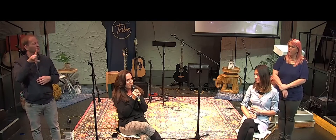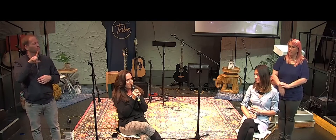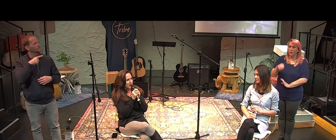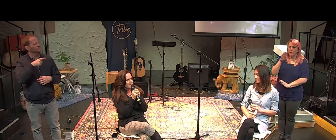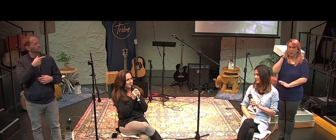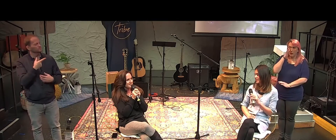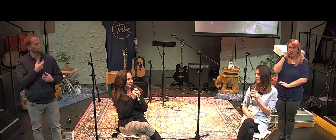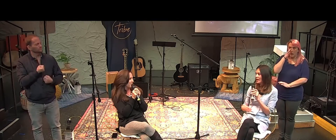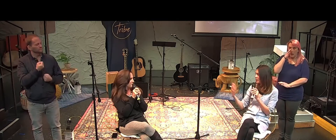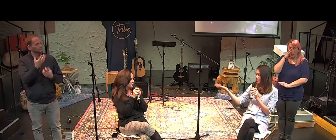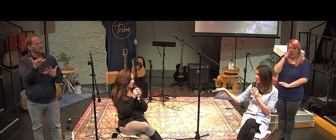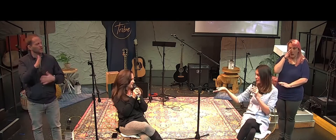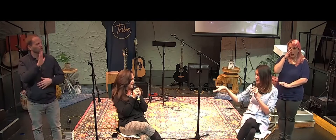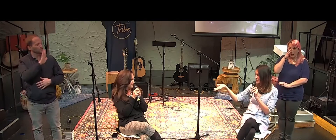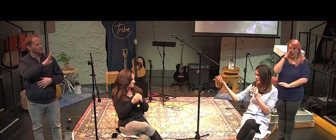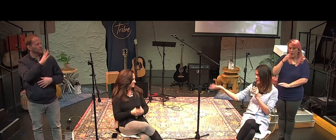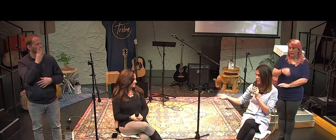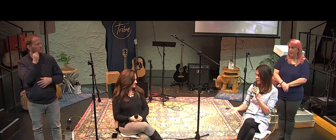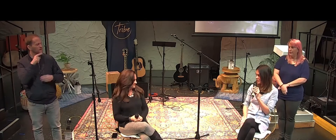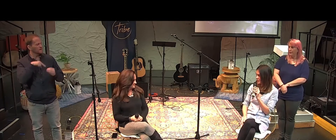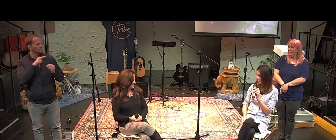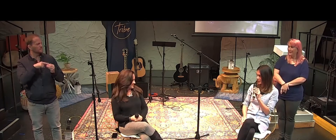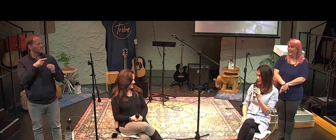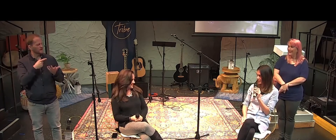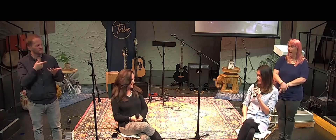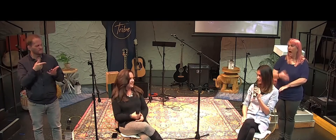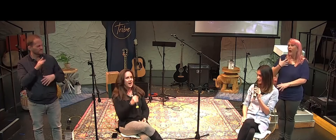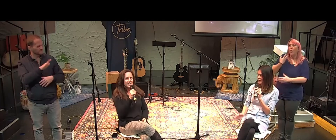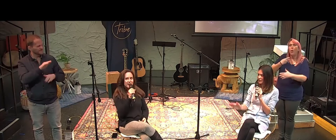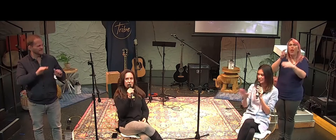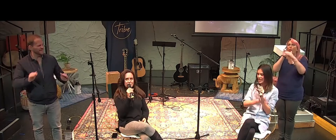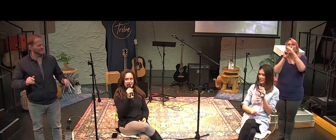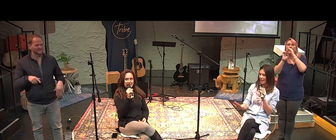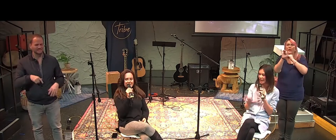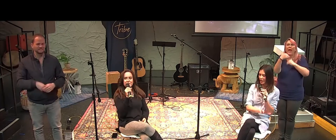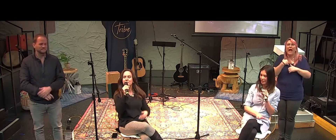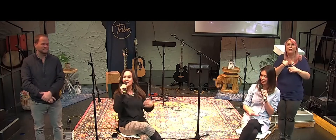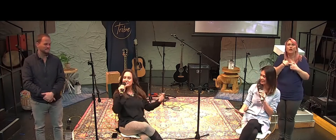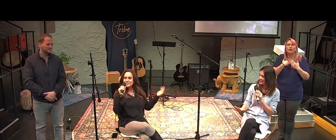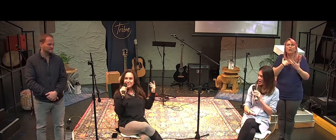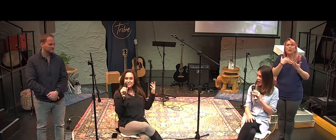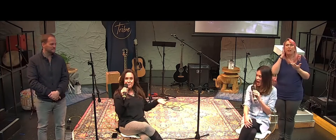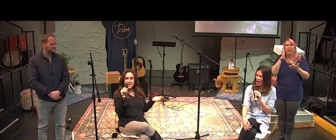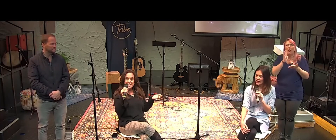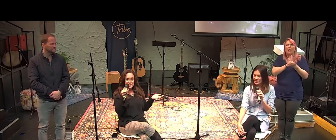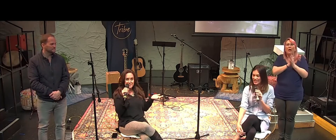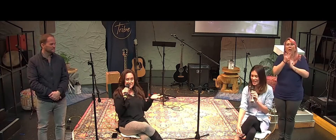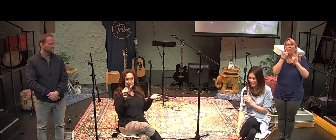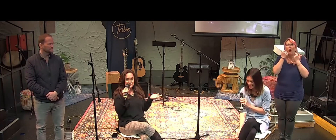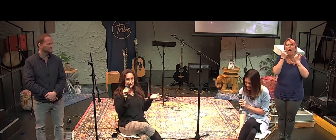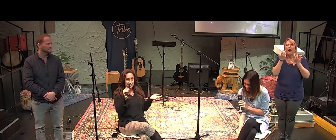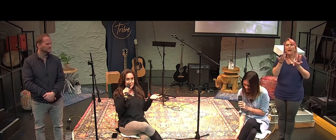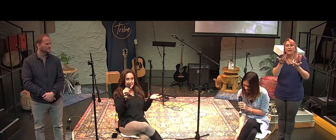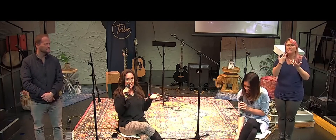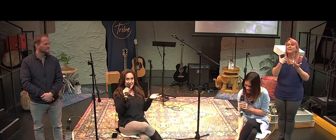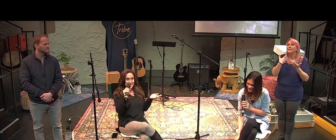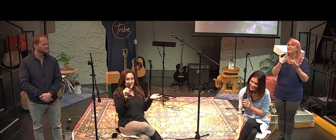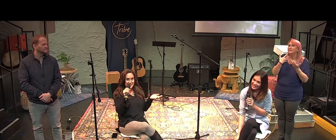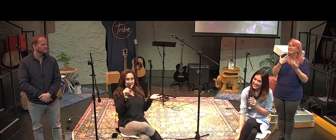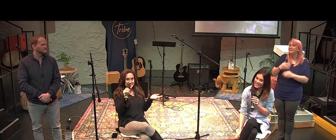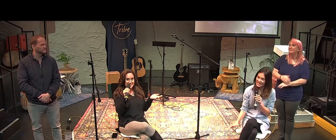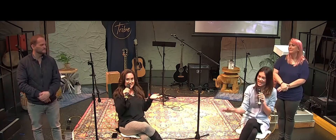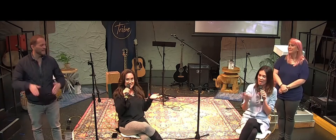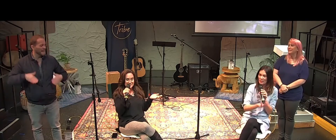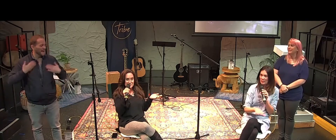your Sabbath practice evolves. Well, I don't want to look forward to that if I'm going to just be crying. I'll just stay right here. Tears of many of them are tears of joy. Like